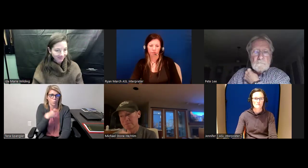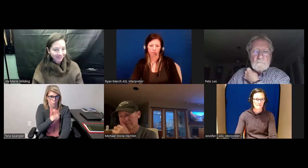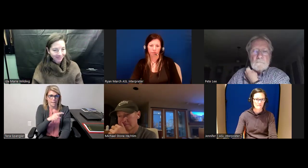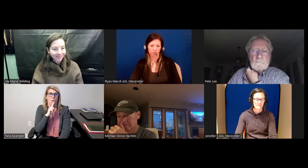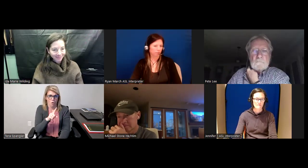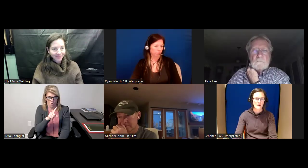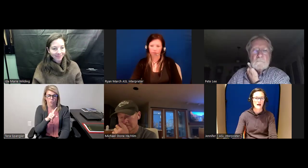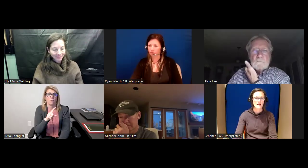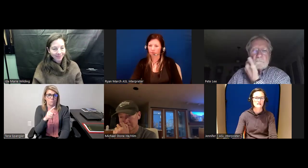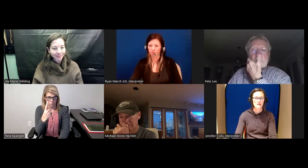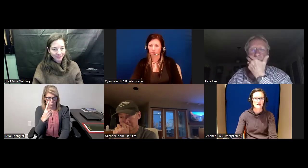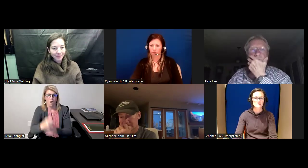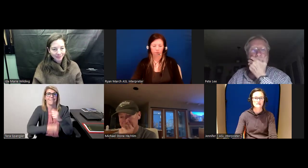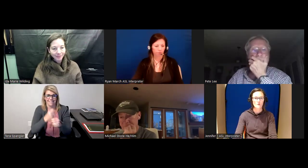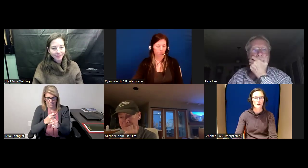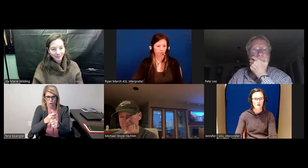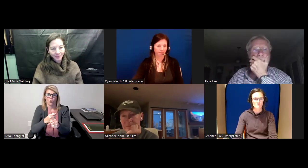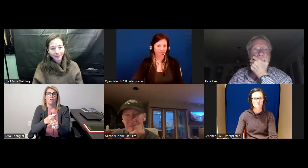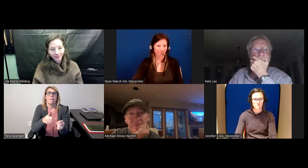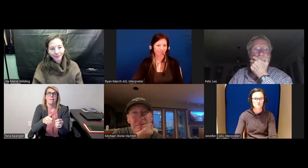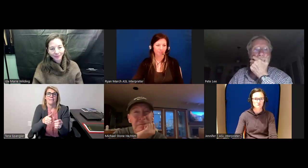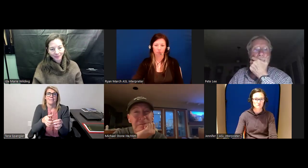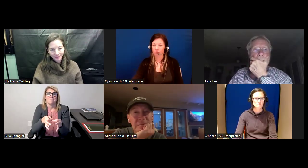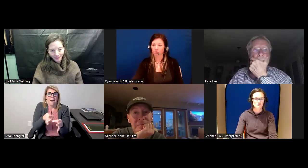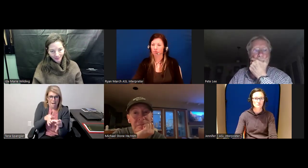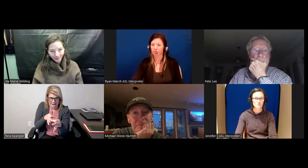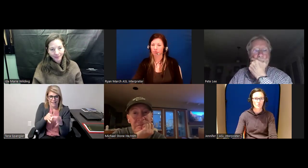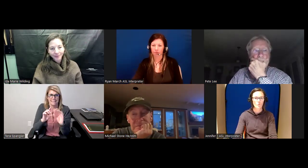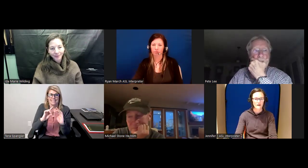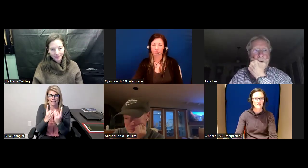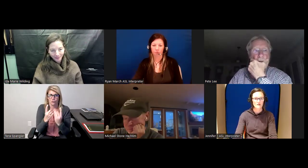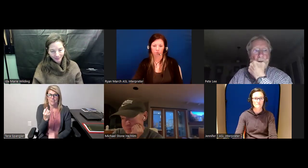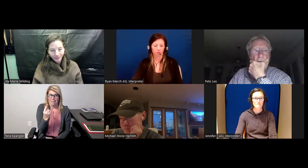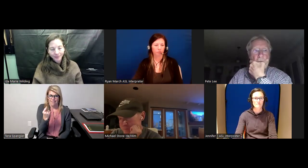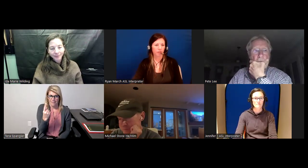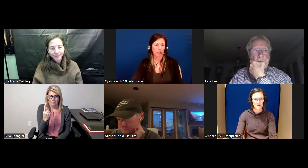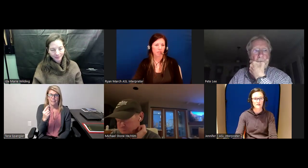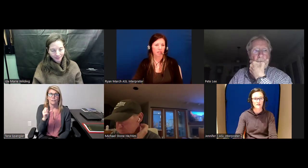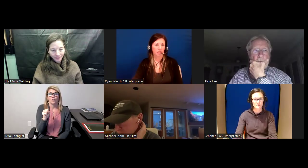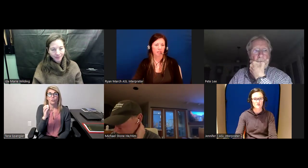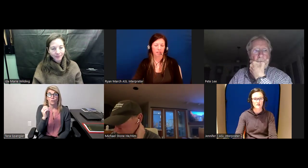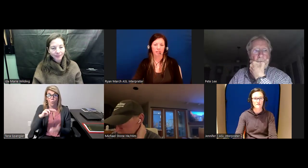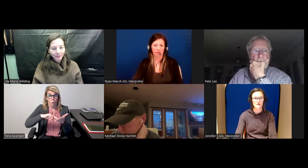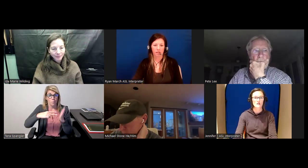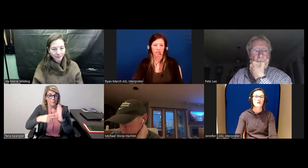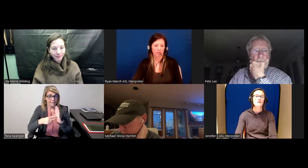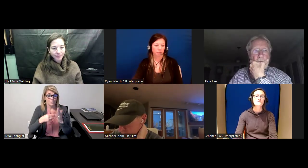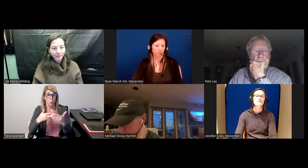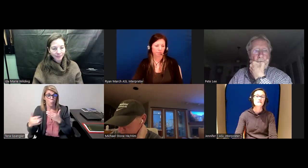year behind. Yes, we are 1 year behind District